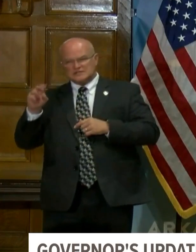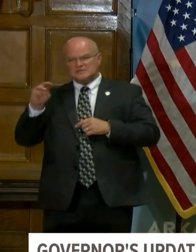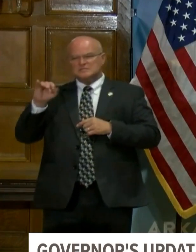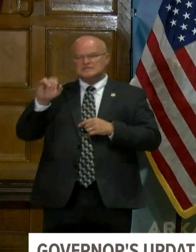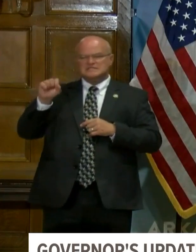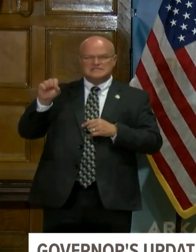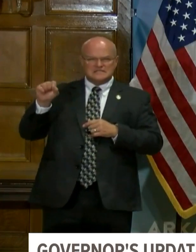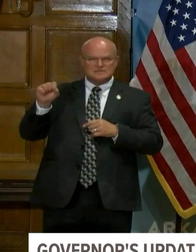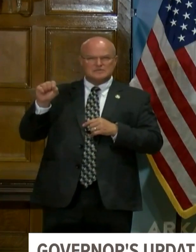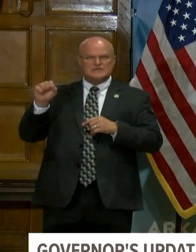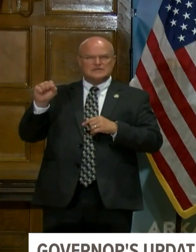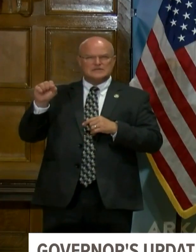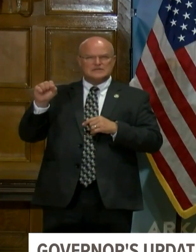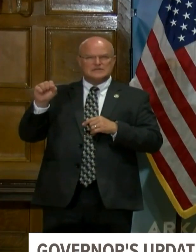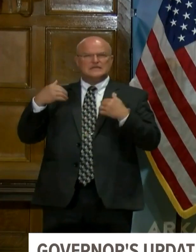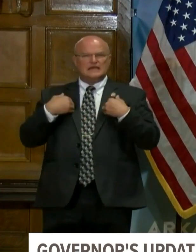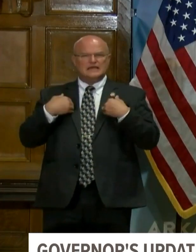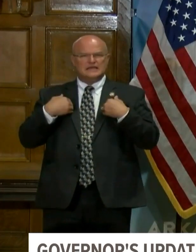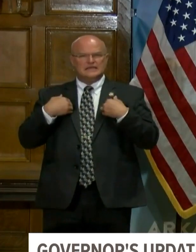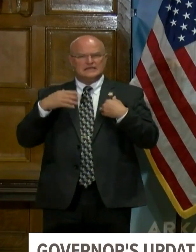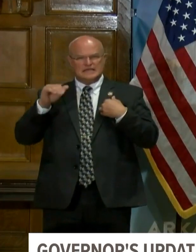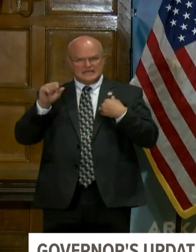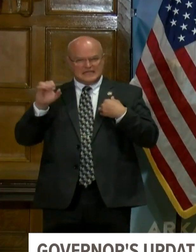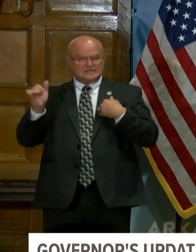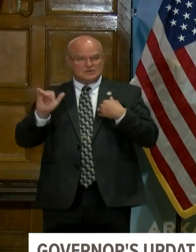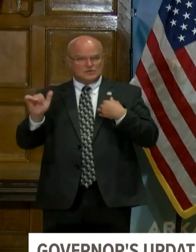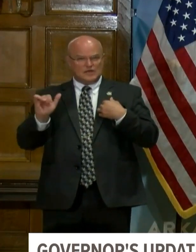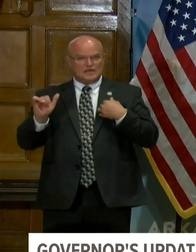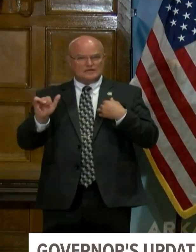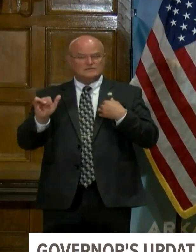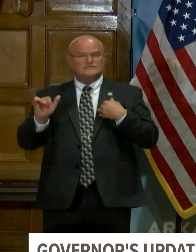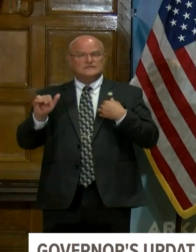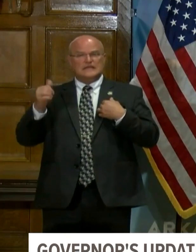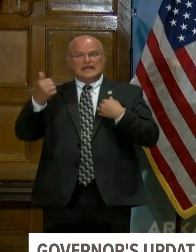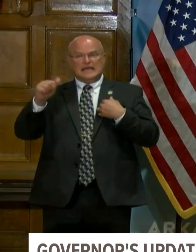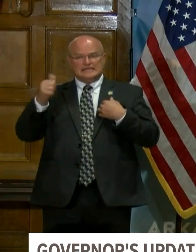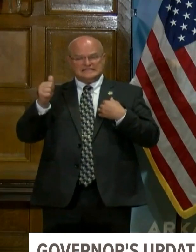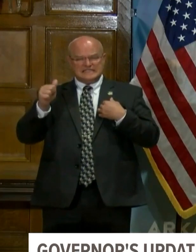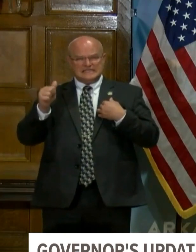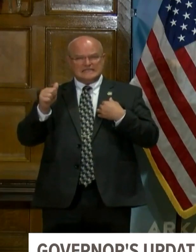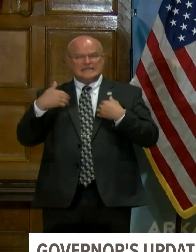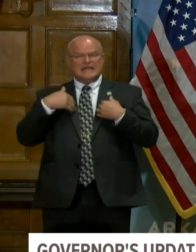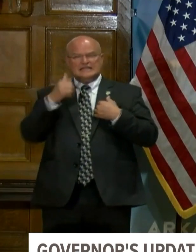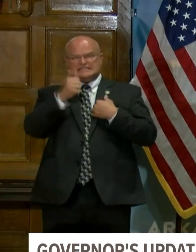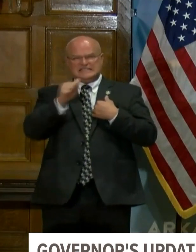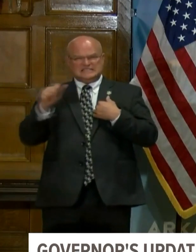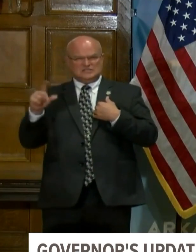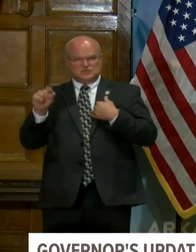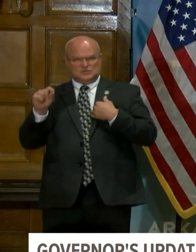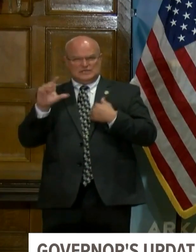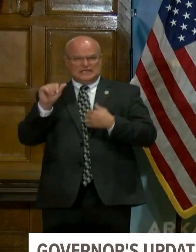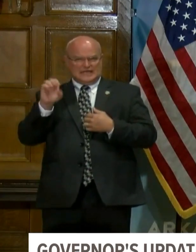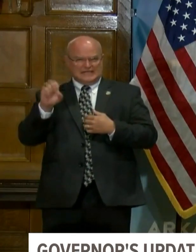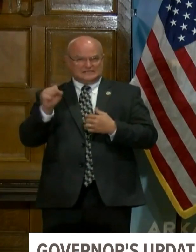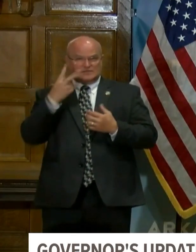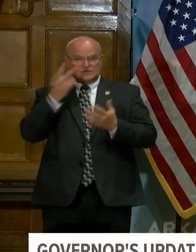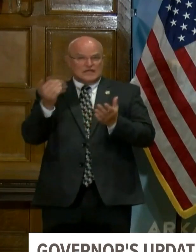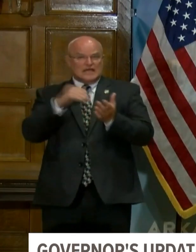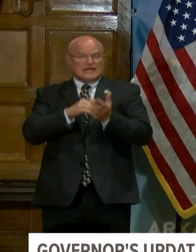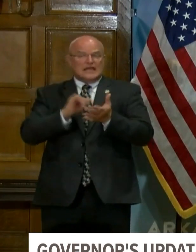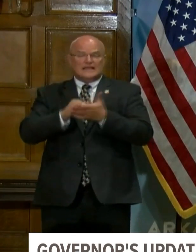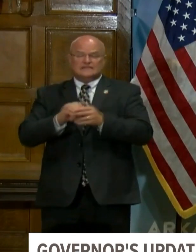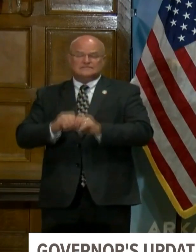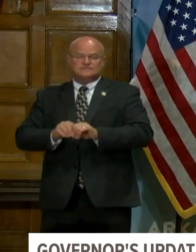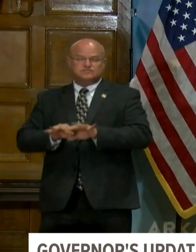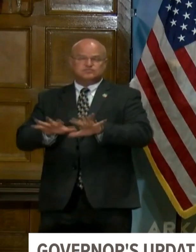that had cases as well in 10 counties that were 10 to 20. And so you can see again that they're